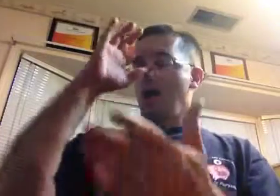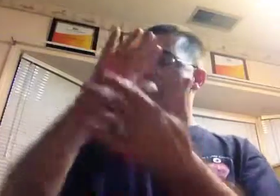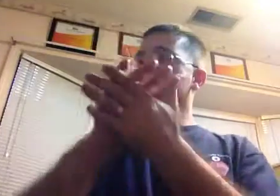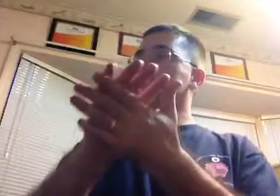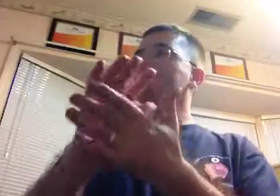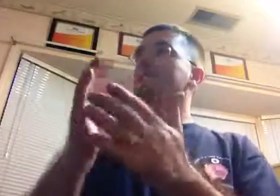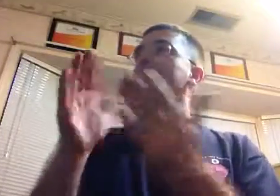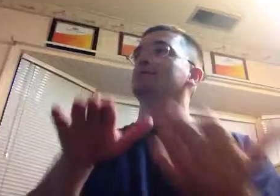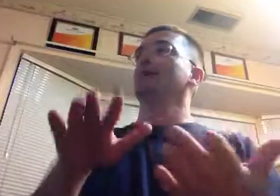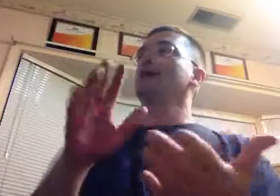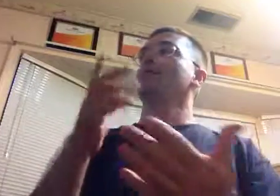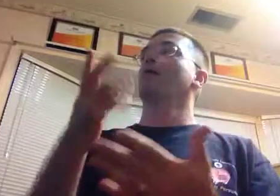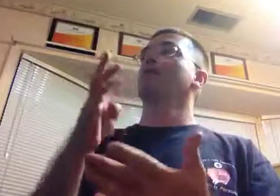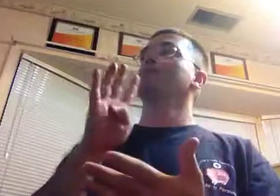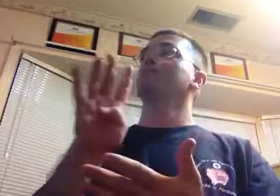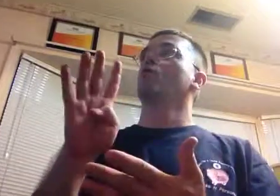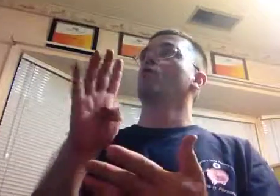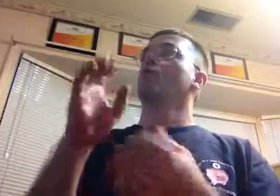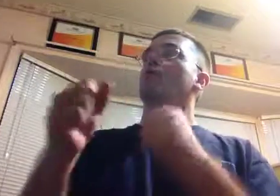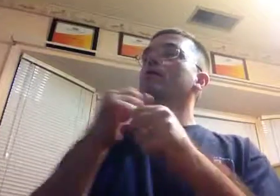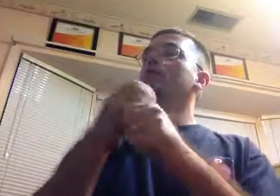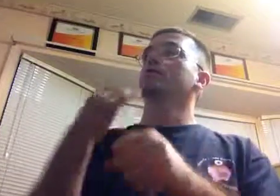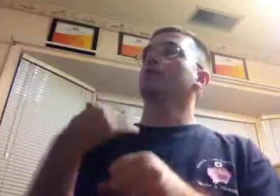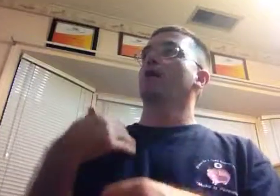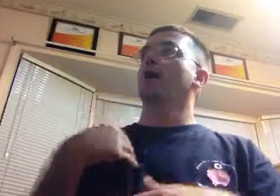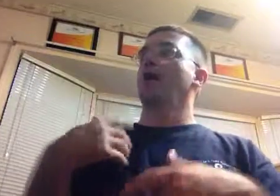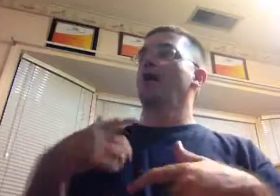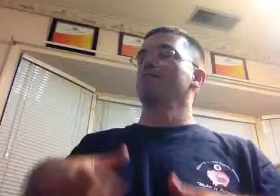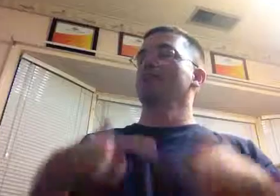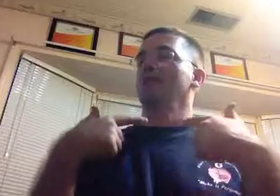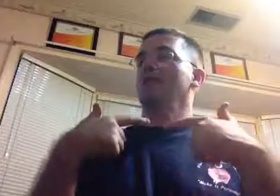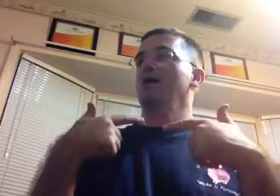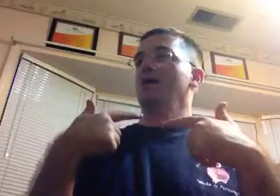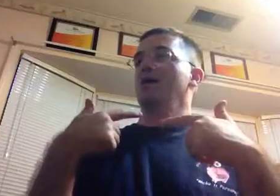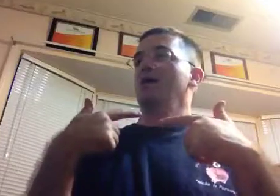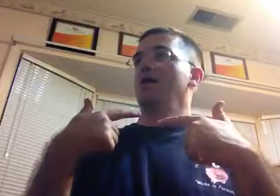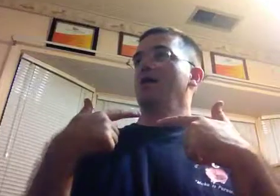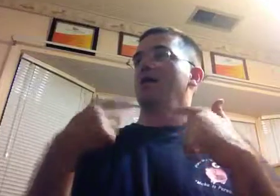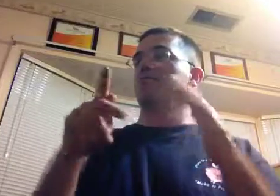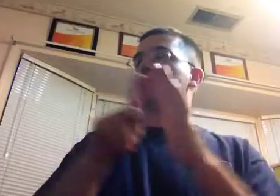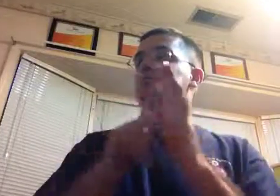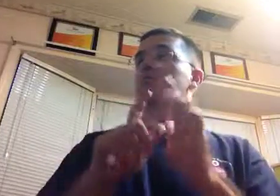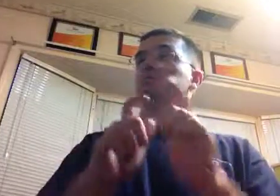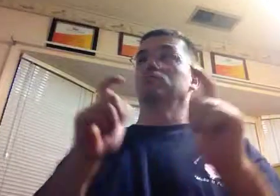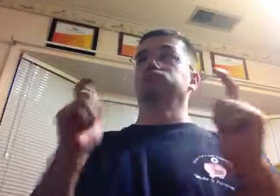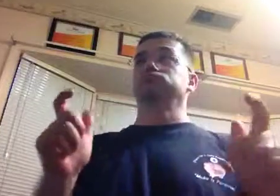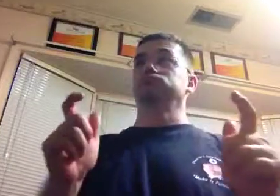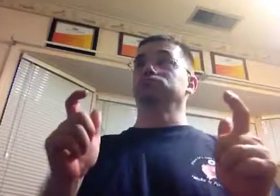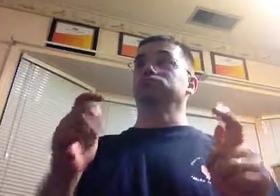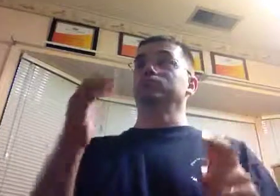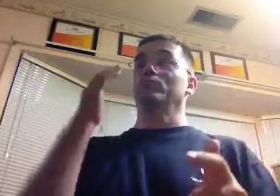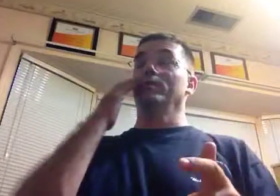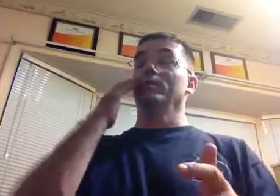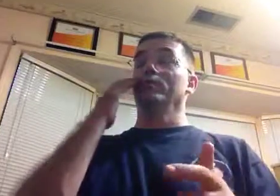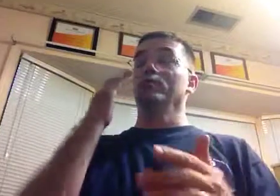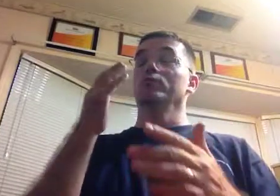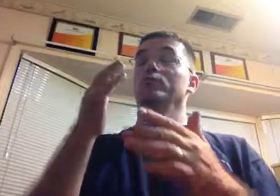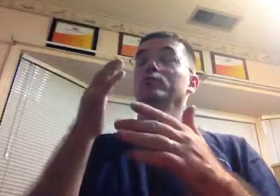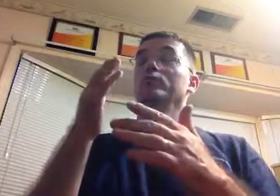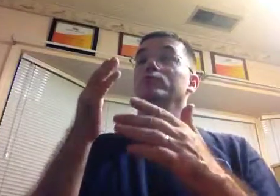got quite a large life insurance policy. We knew ahead of time that he was going to be sick by 3 or 4 years. We were lucky to have